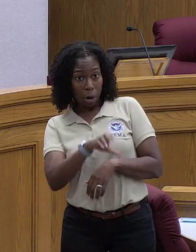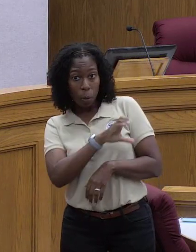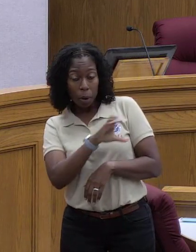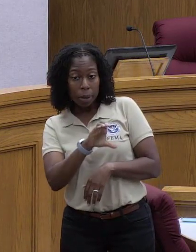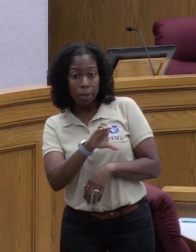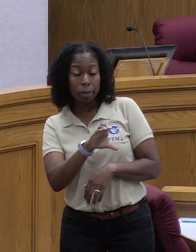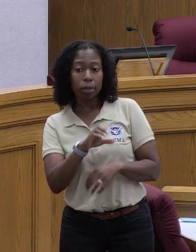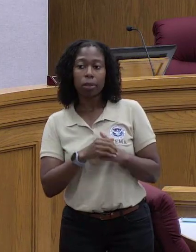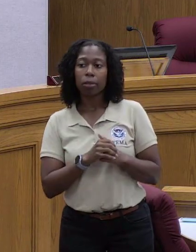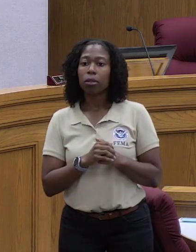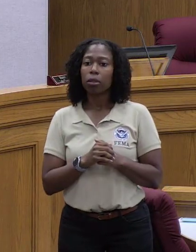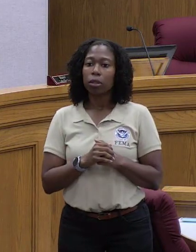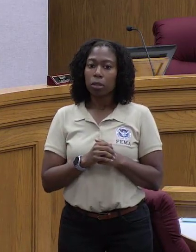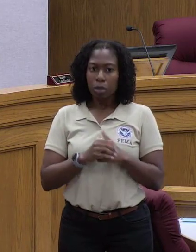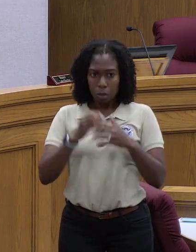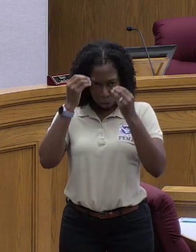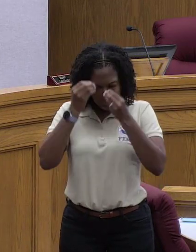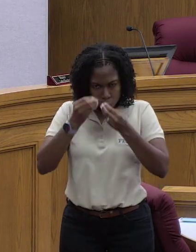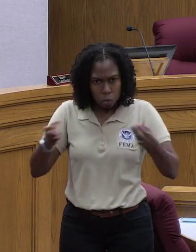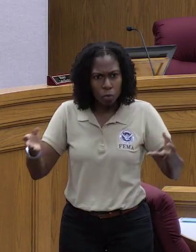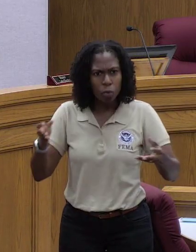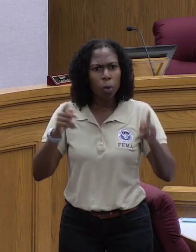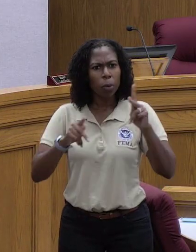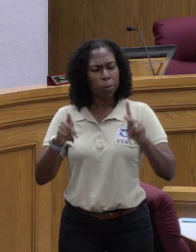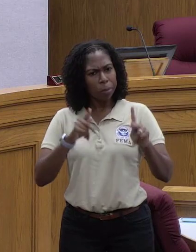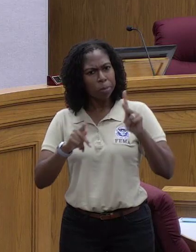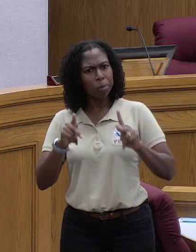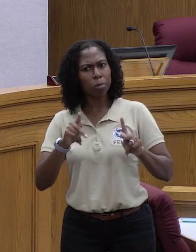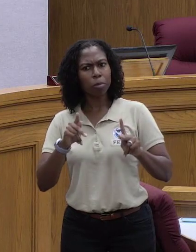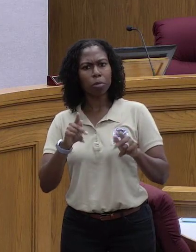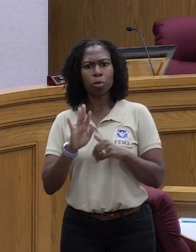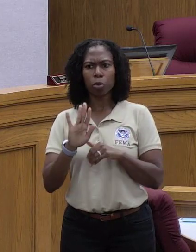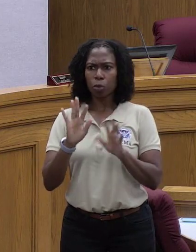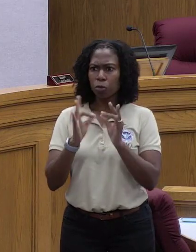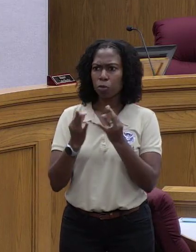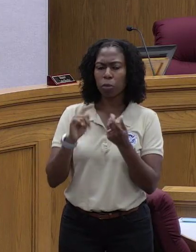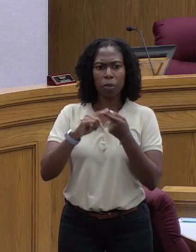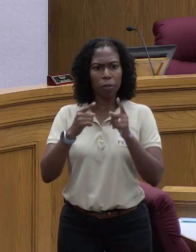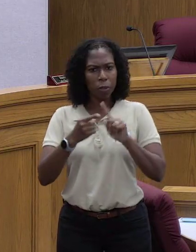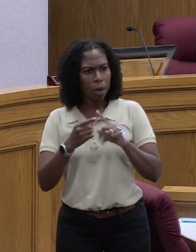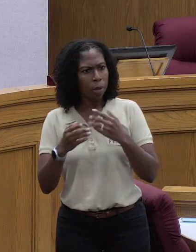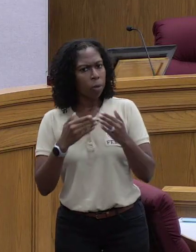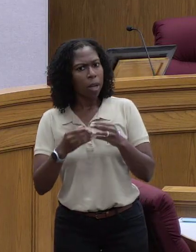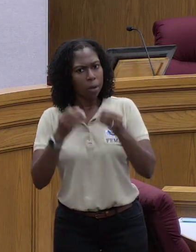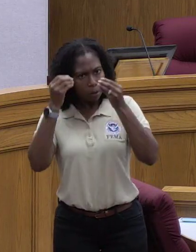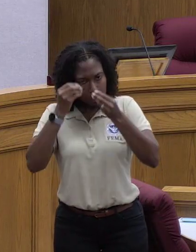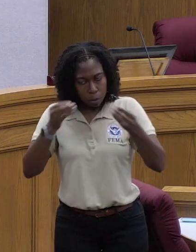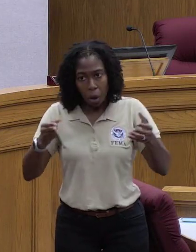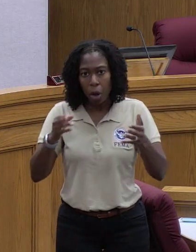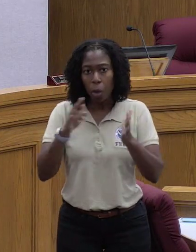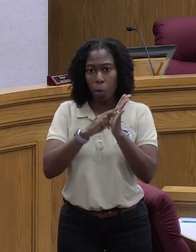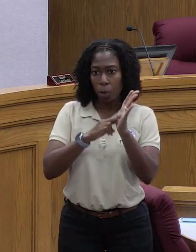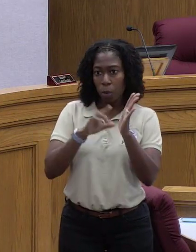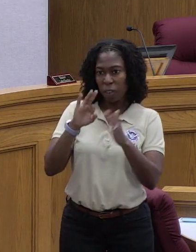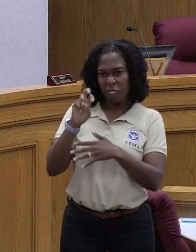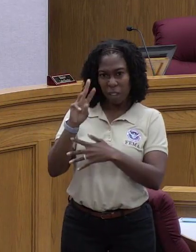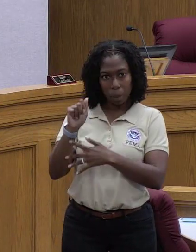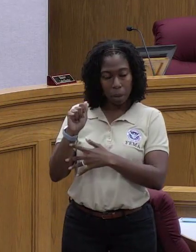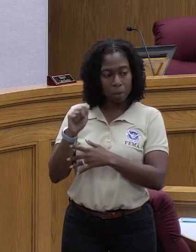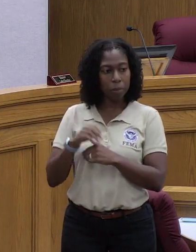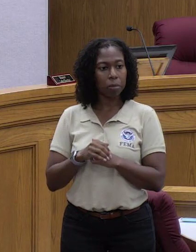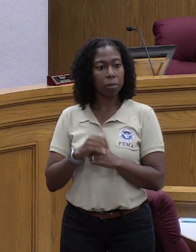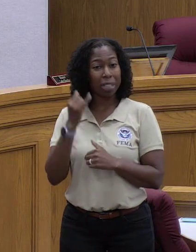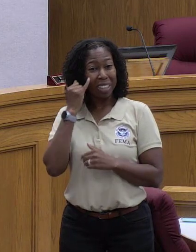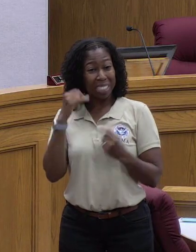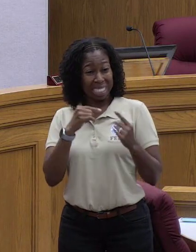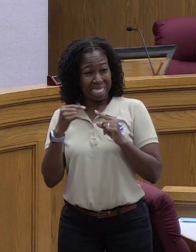really need to get that word out. If you know someone who has not signed up or is having difficulty, they do have a good helpline